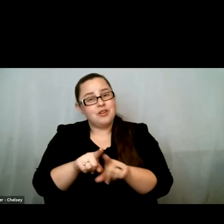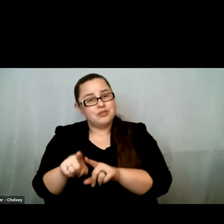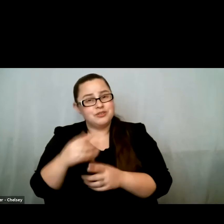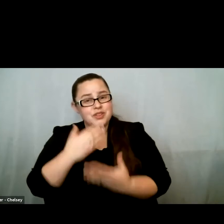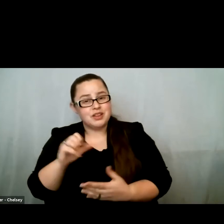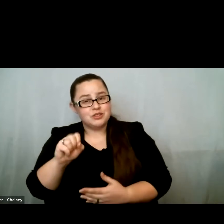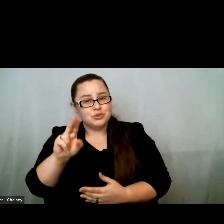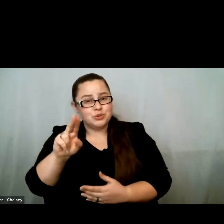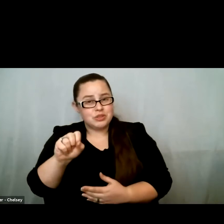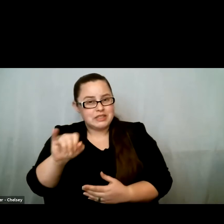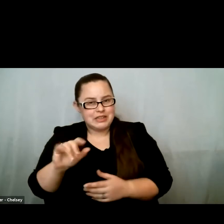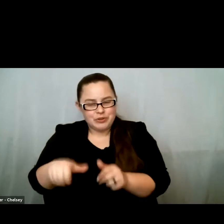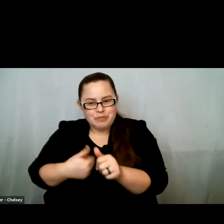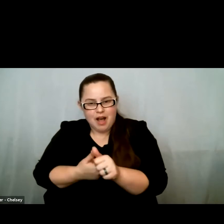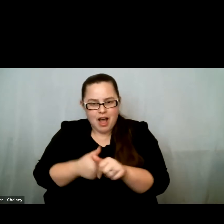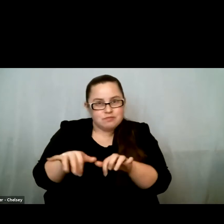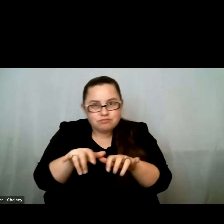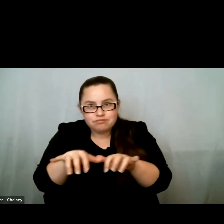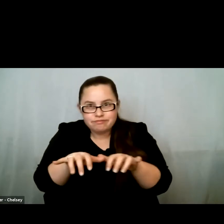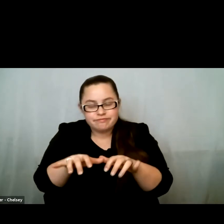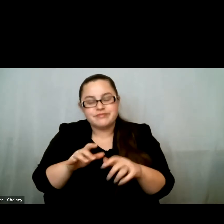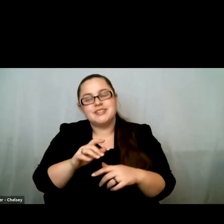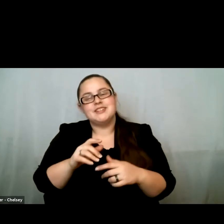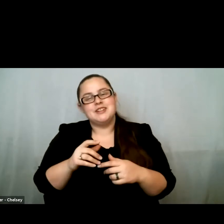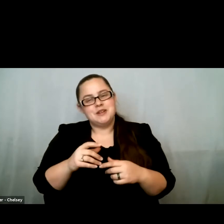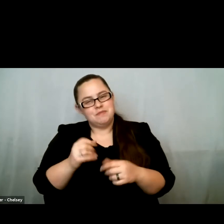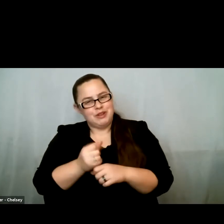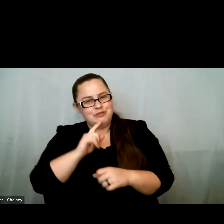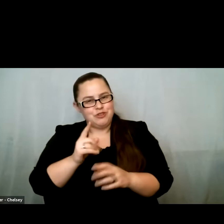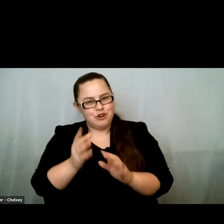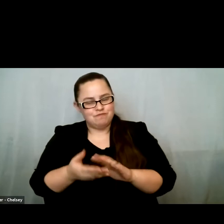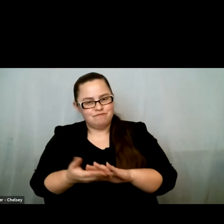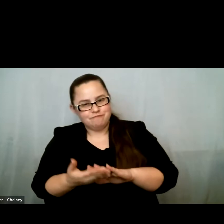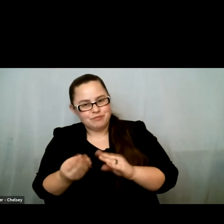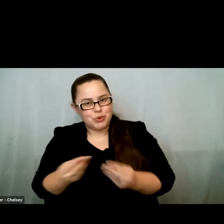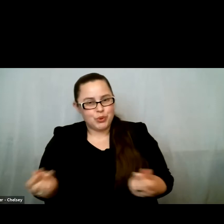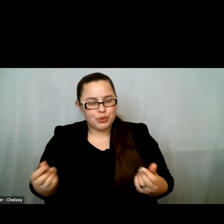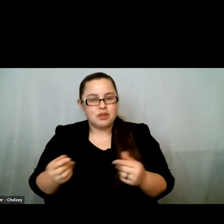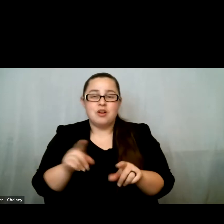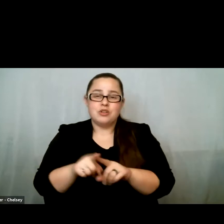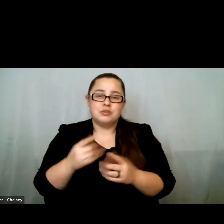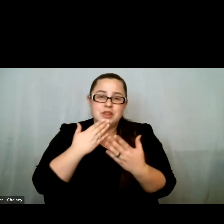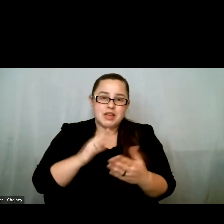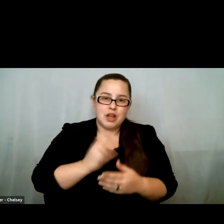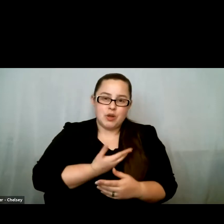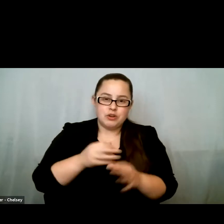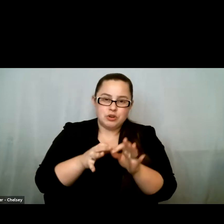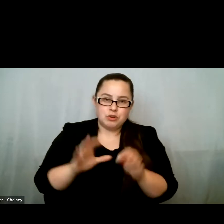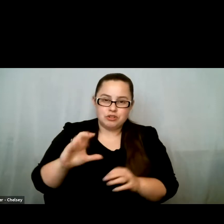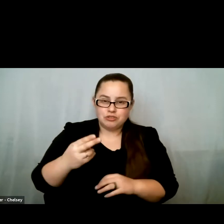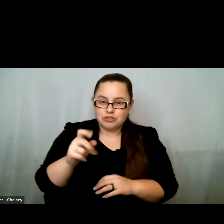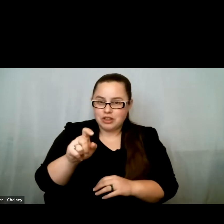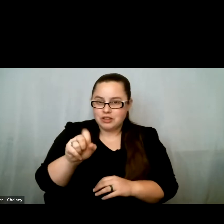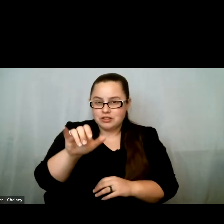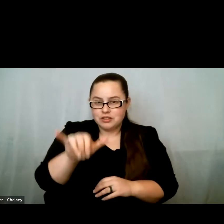behind the screen making all of this worthwhile. I also want to thank our interpreter, Chelsea, to make